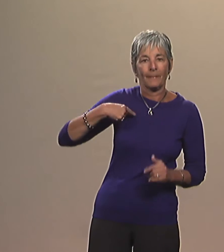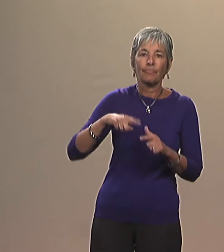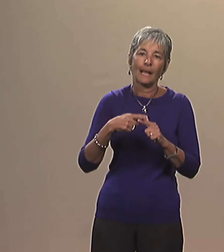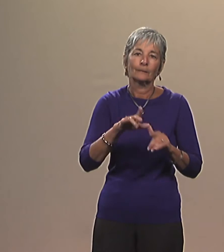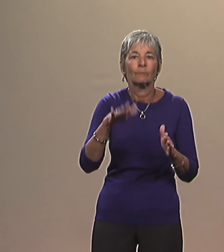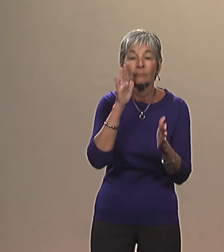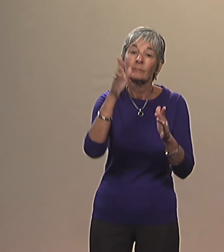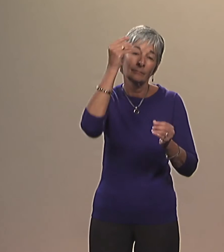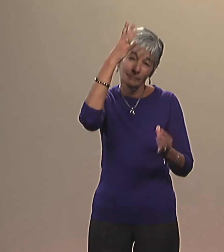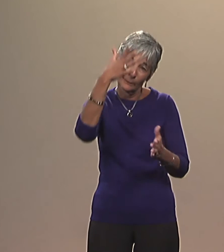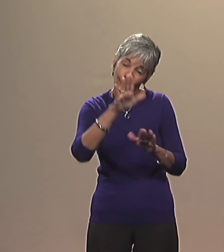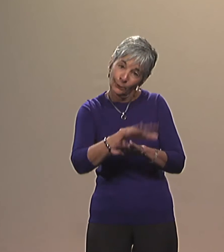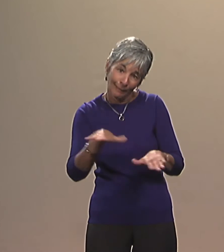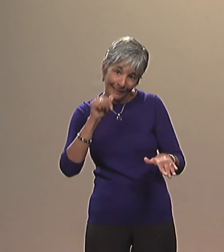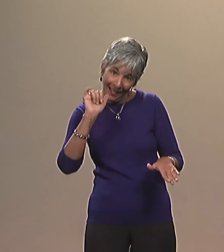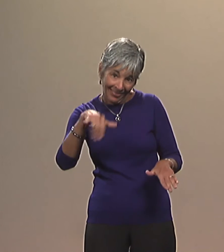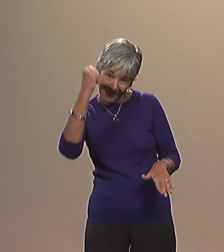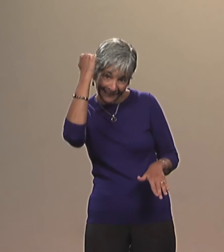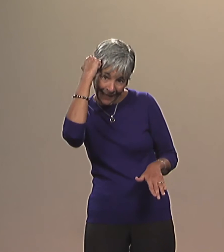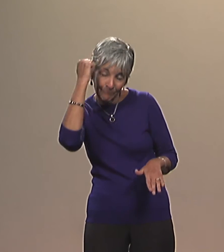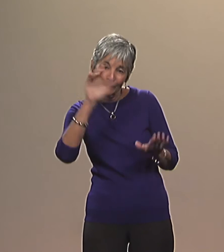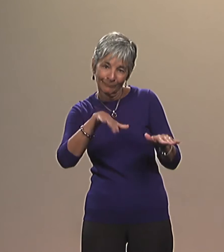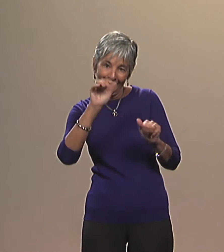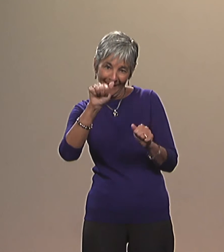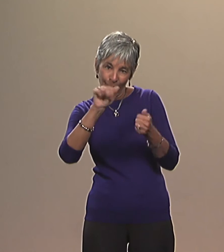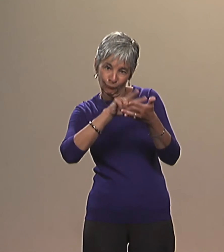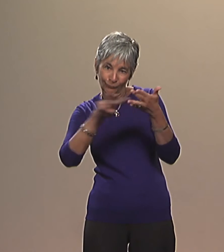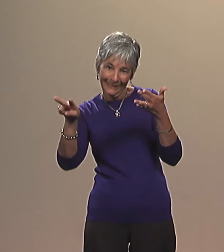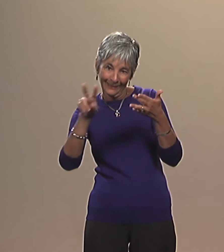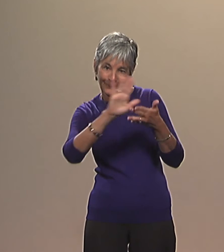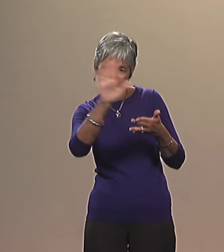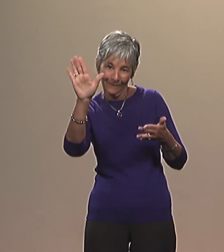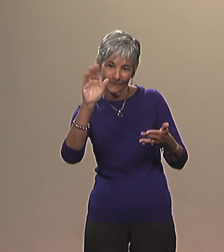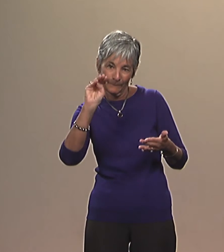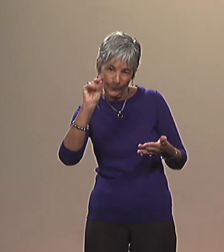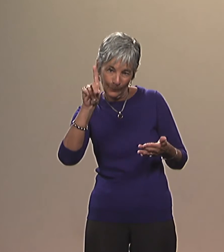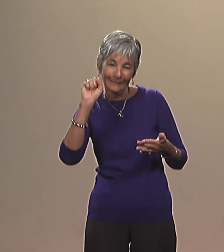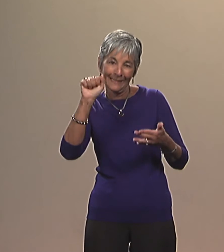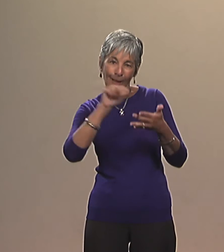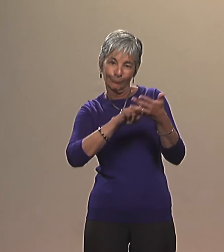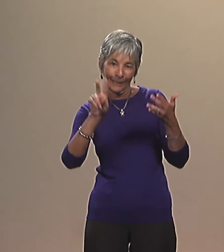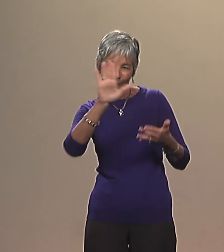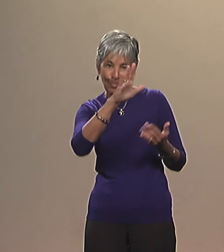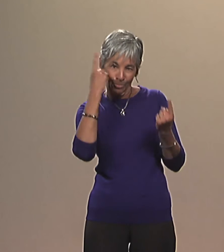parents have high expectations because children are not dumb. They can read your moods and thoughts, sorry to say.